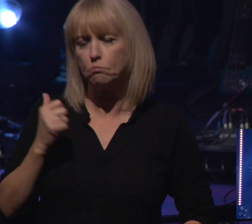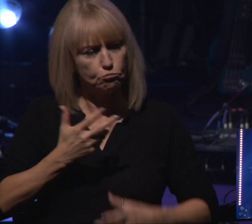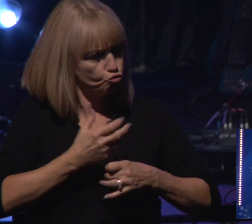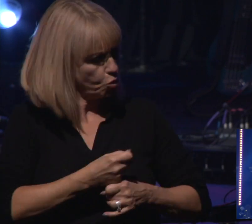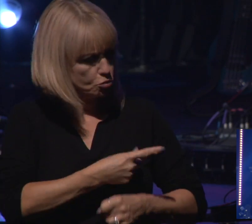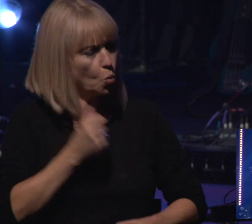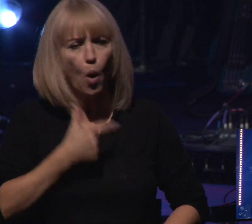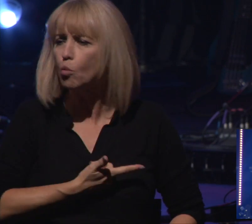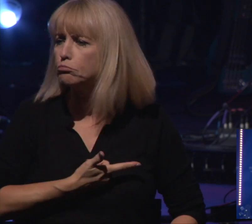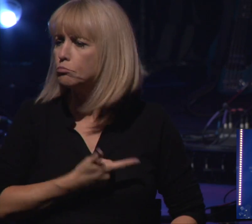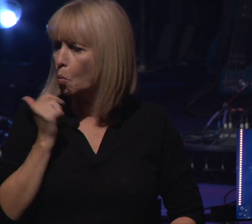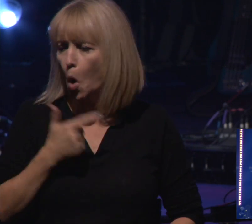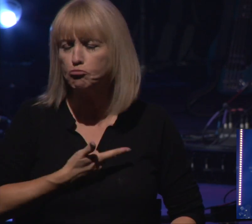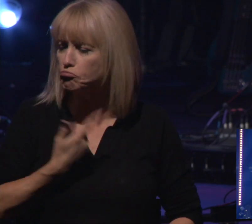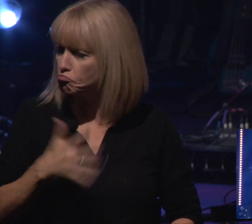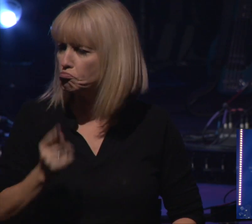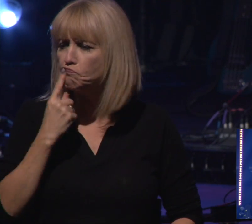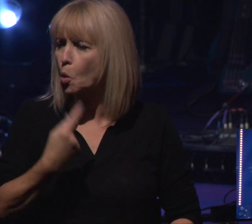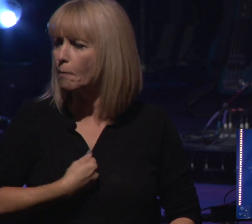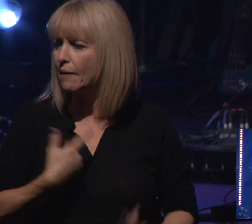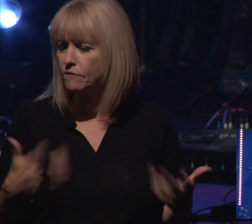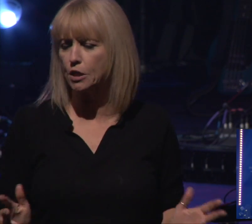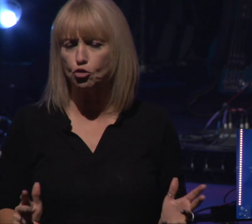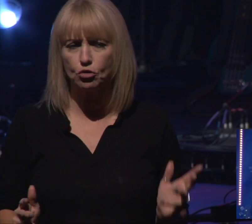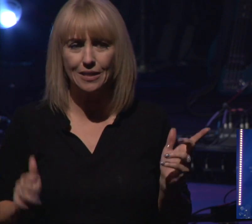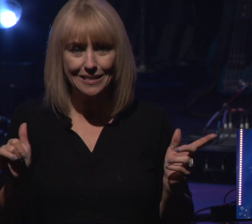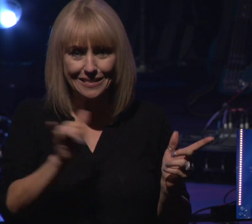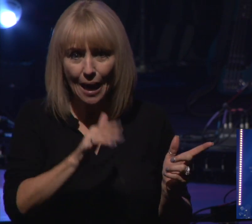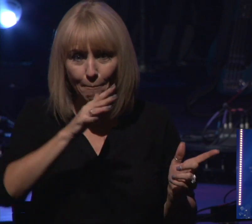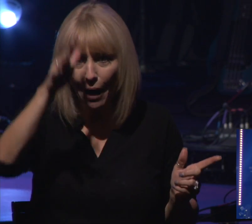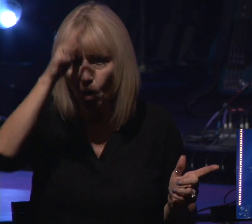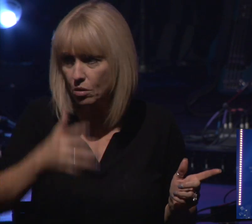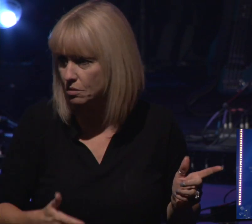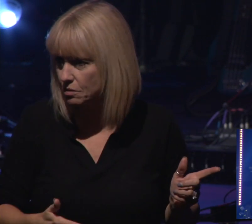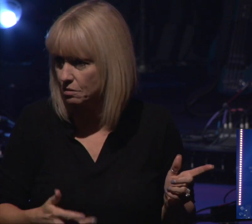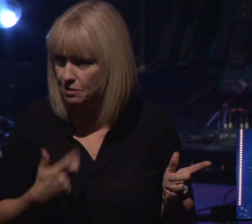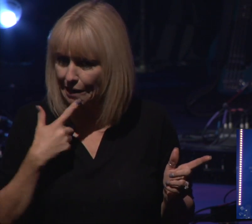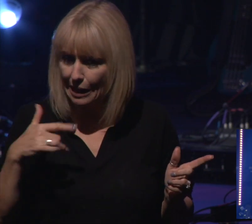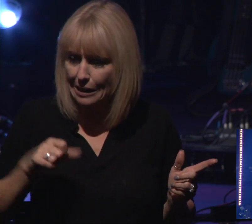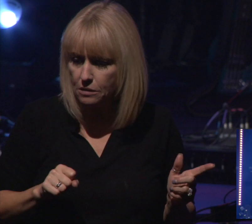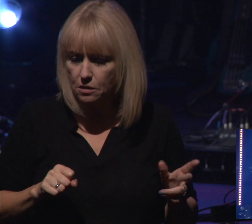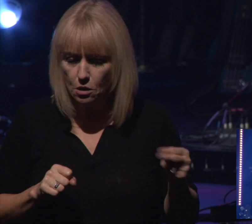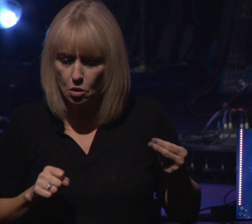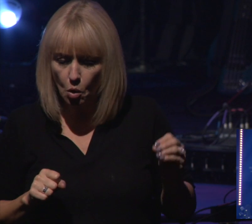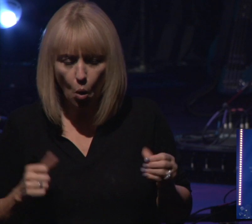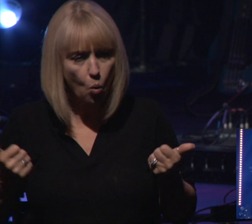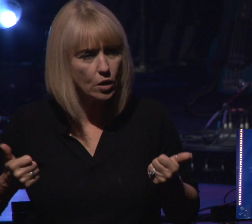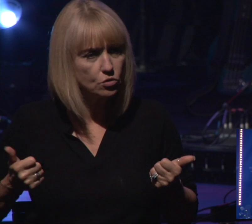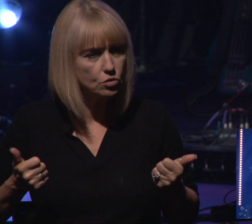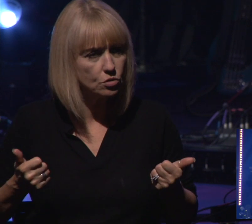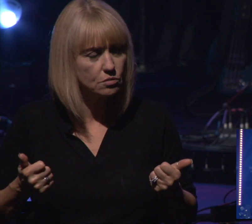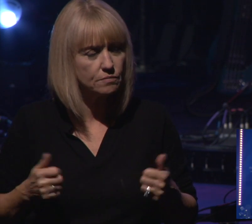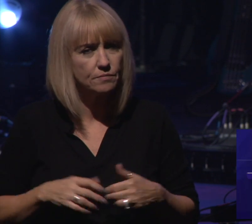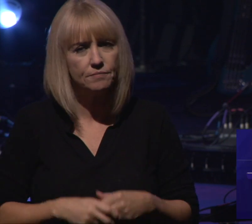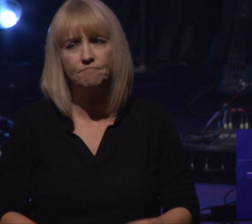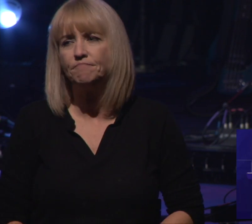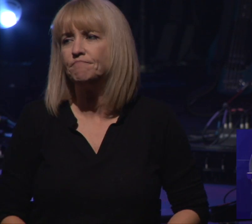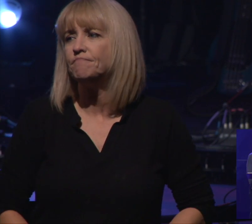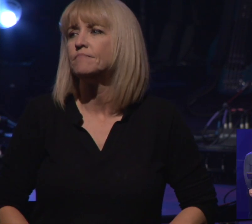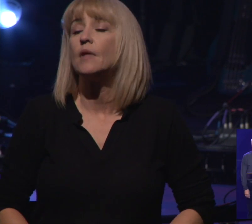friends, do they know that you're committed to them? It makes a world of difference. Also in commitment, we're